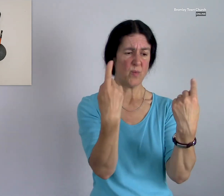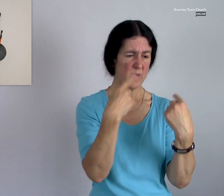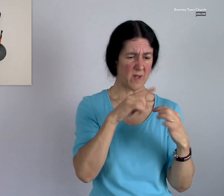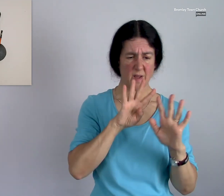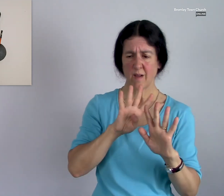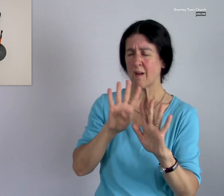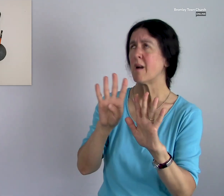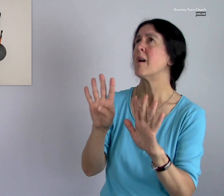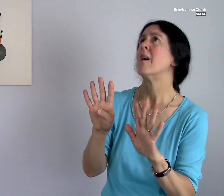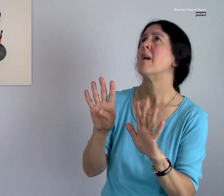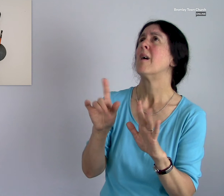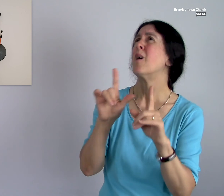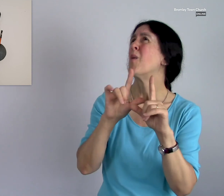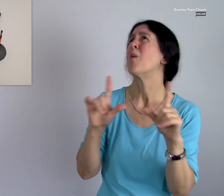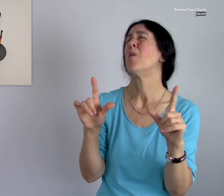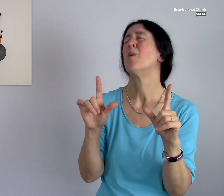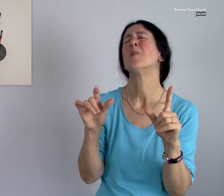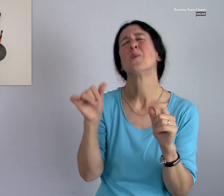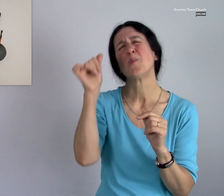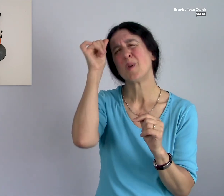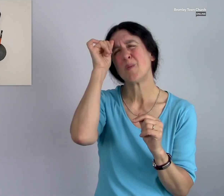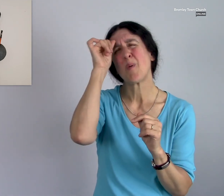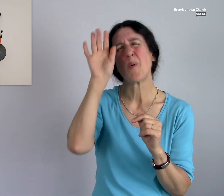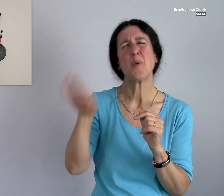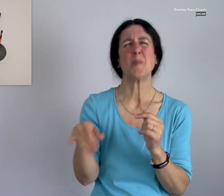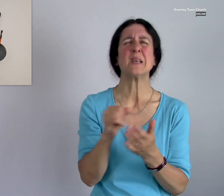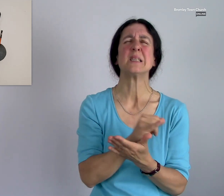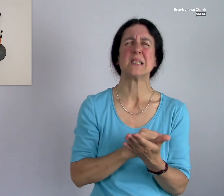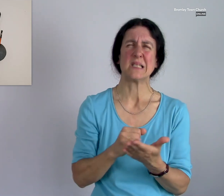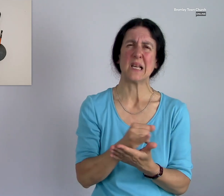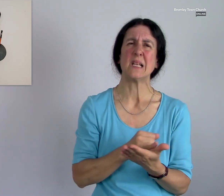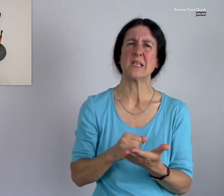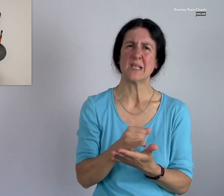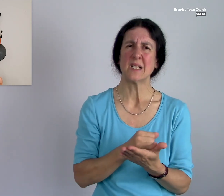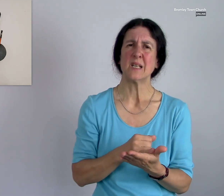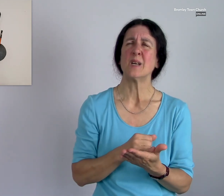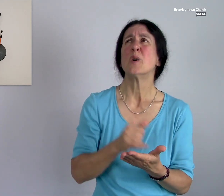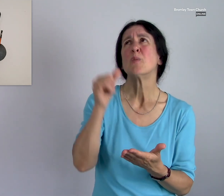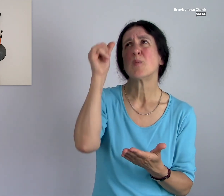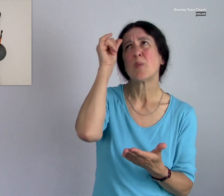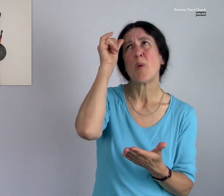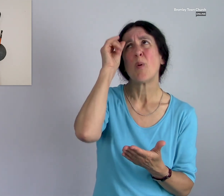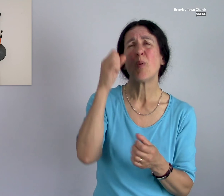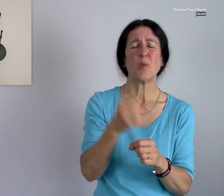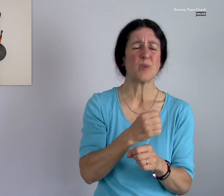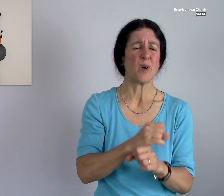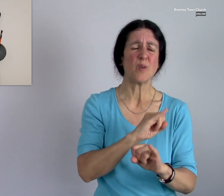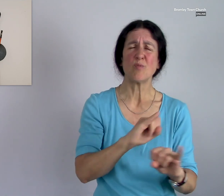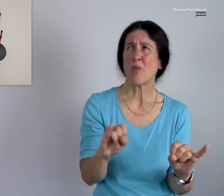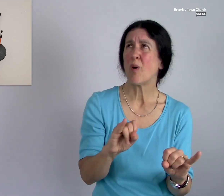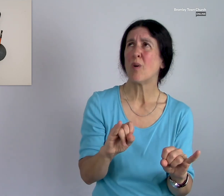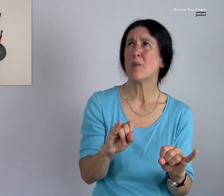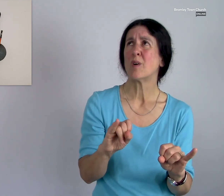today to say, Lord, we know we have sinned. We know we have done wrong. We have gone against your word,